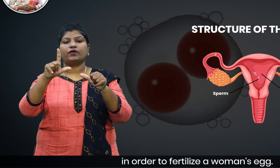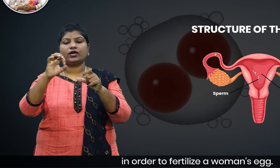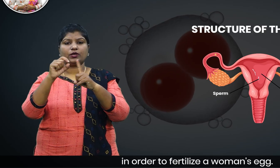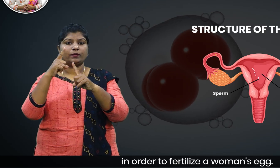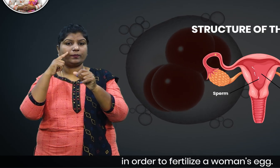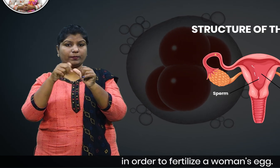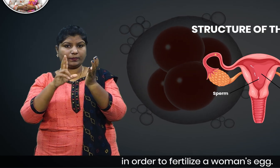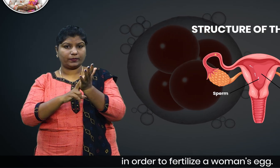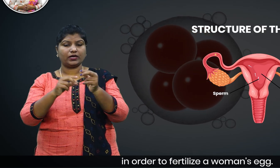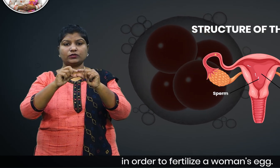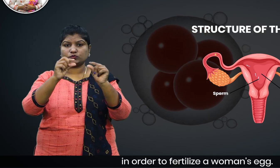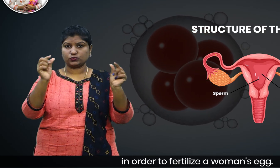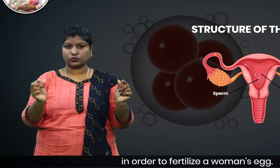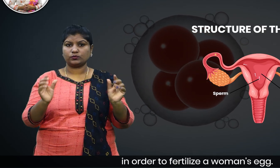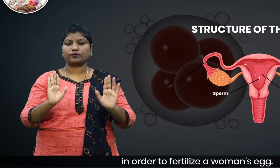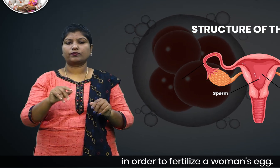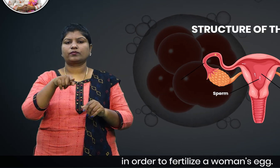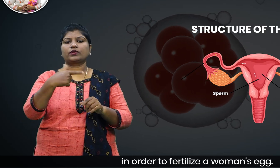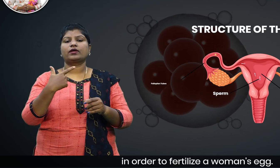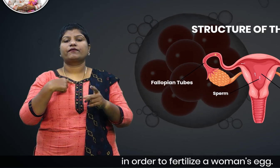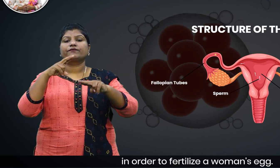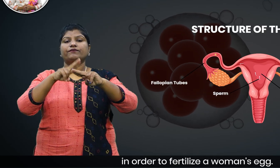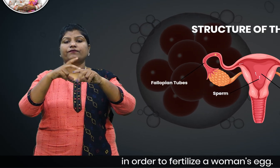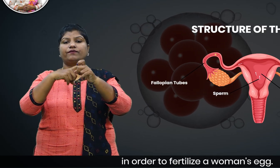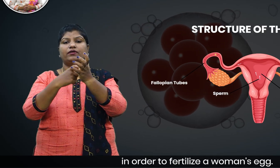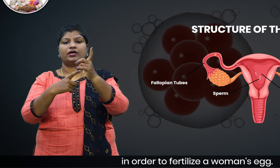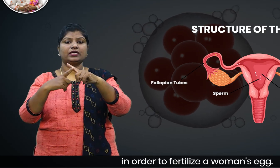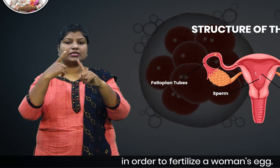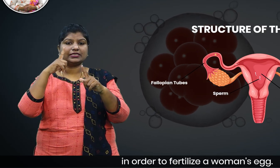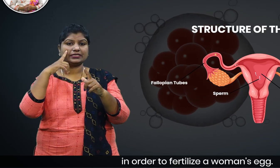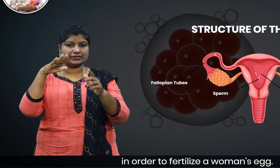to fertilize a woman's egg.